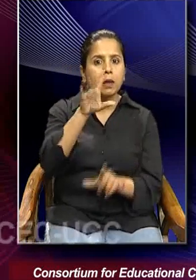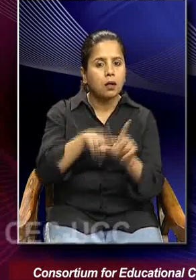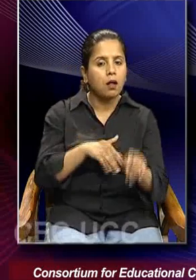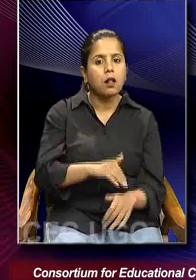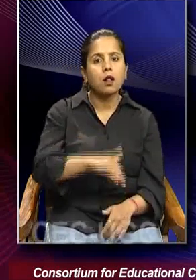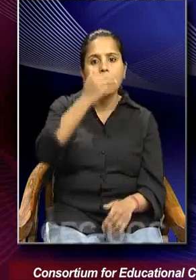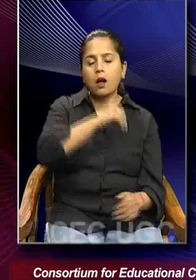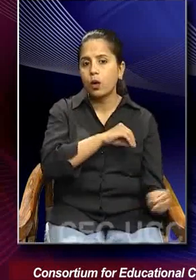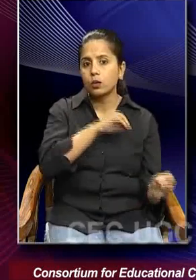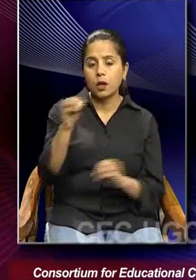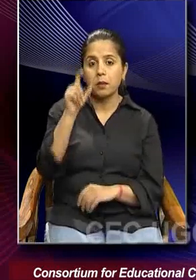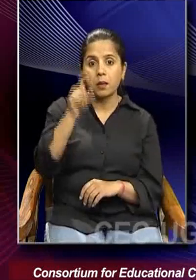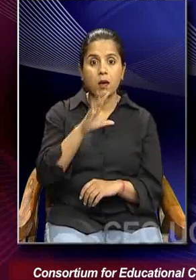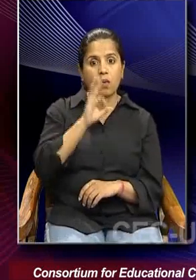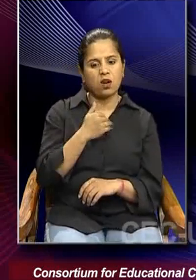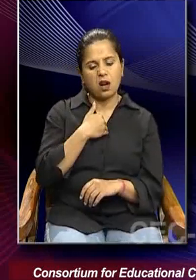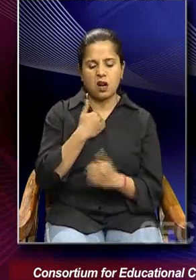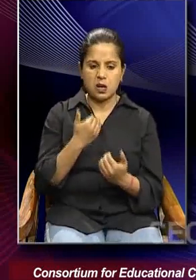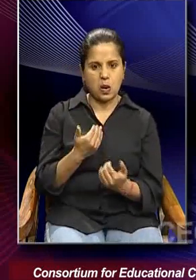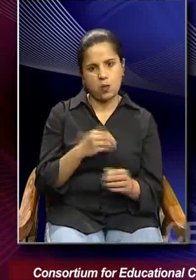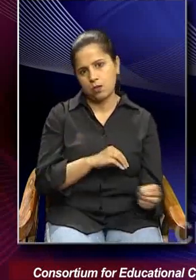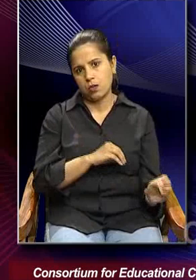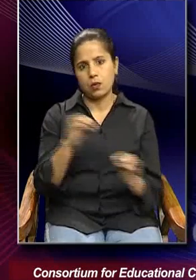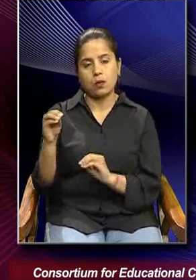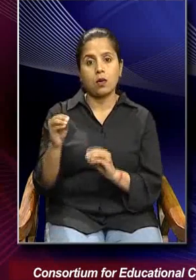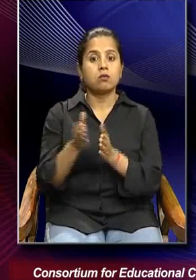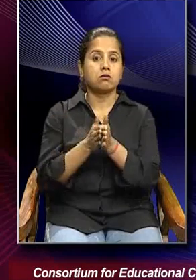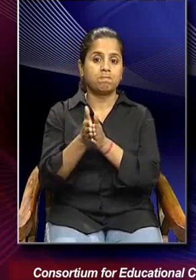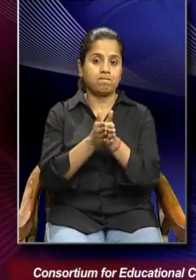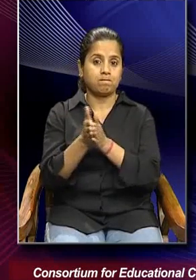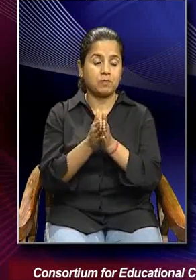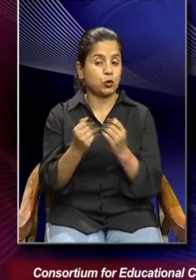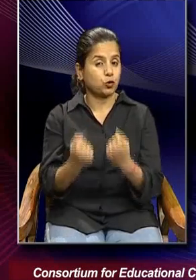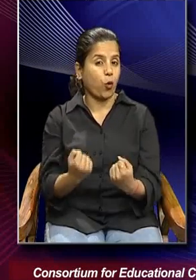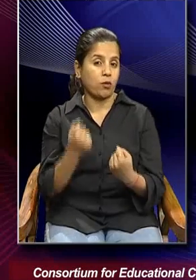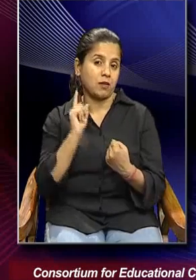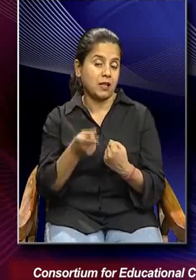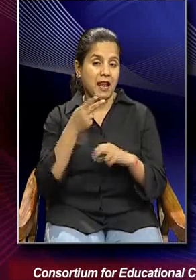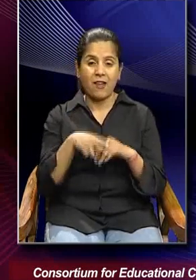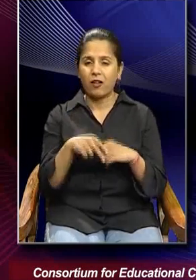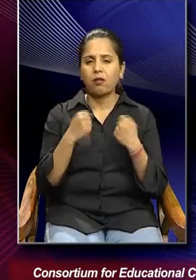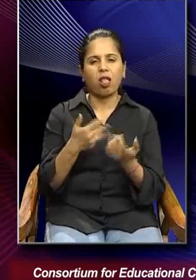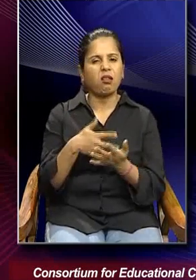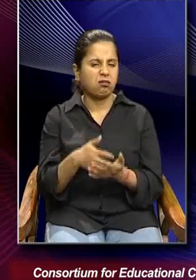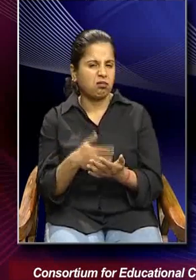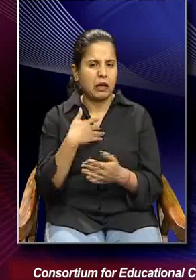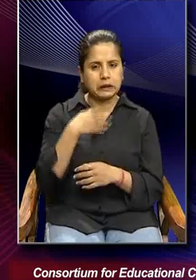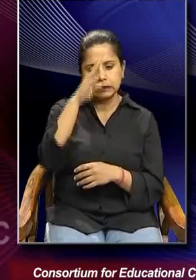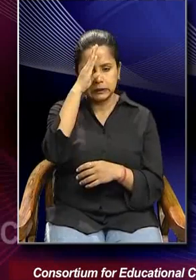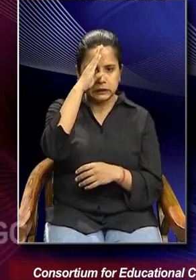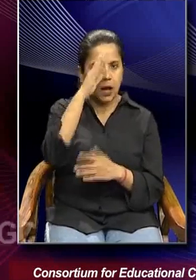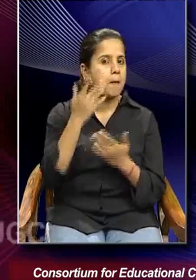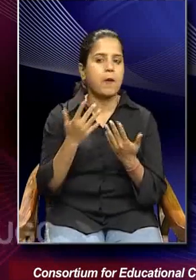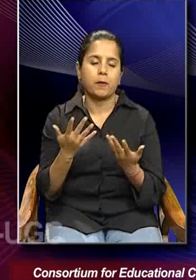when people decide actually to move out, the motivation has to be very strong. So normally when